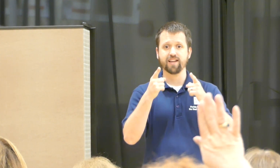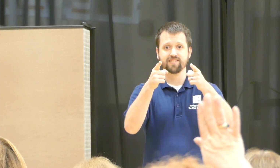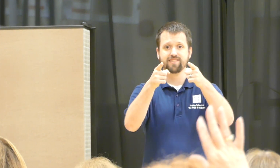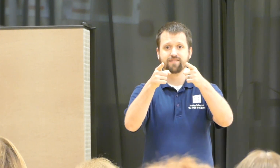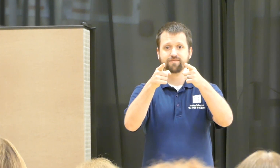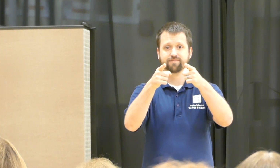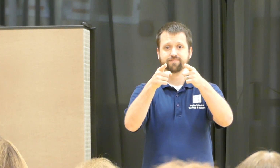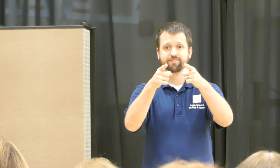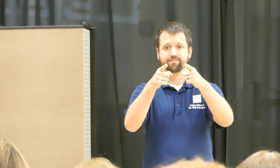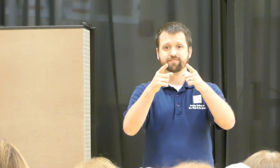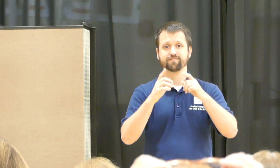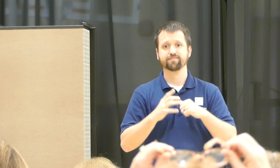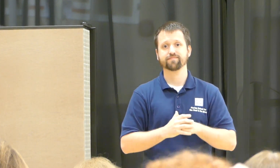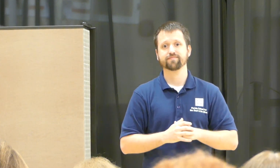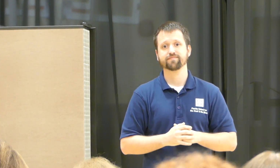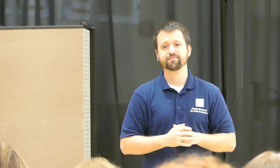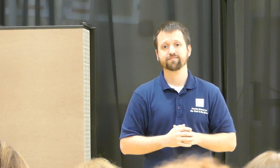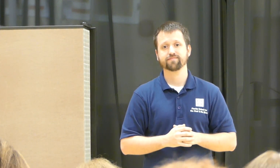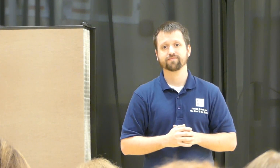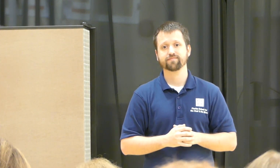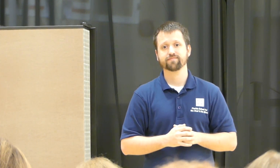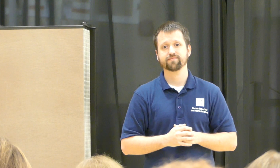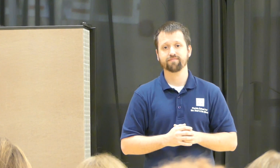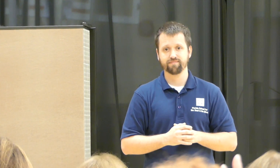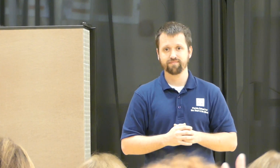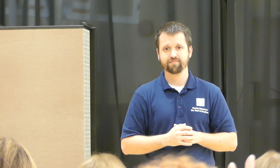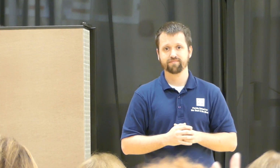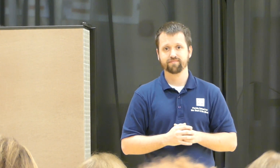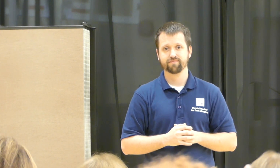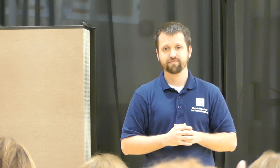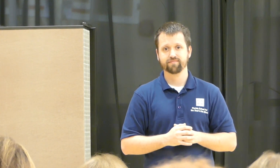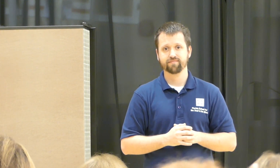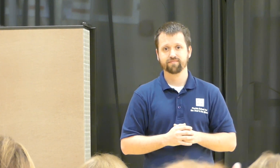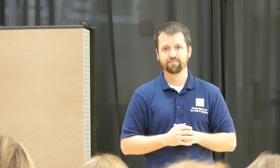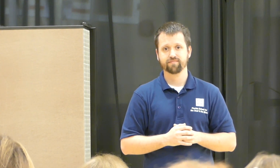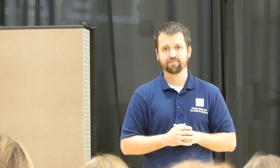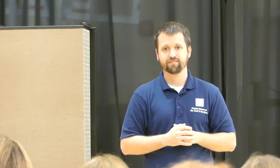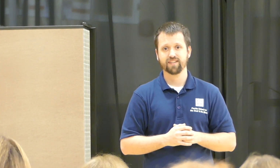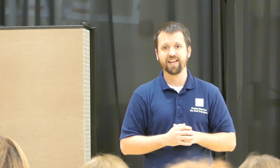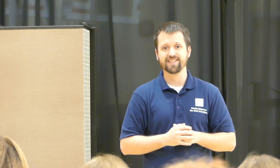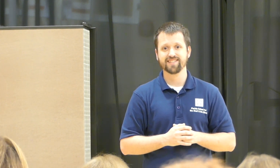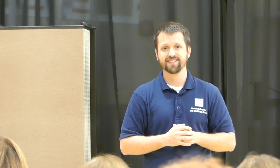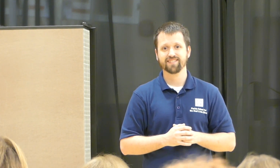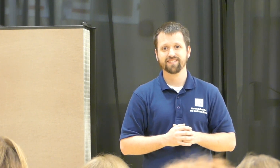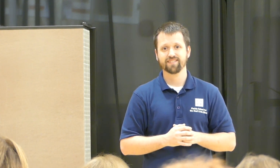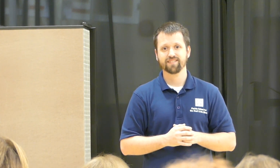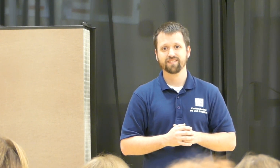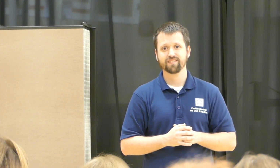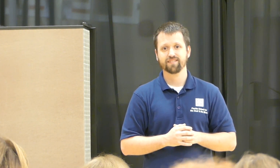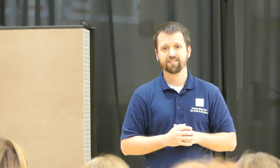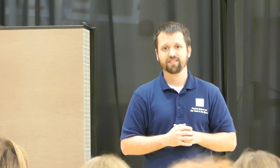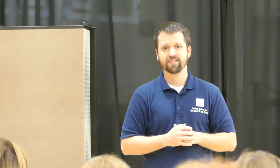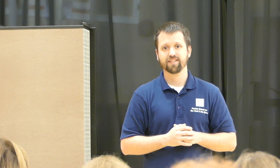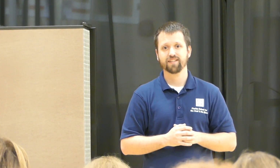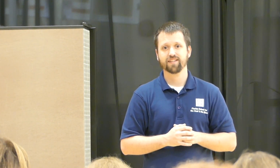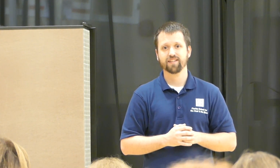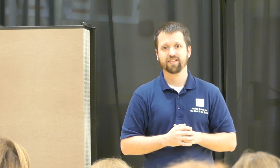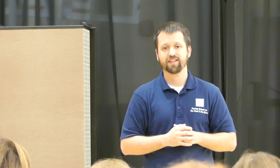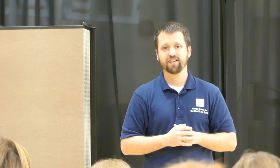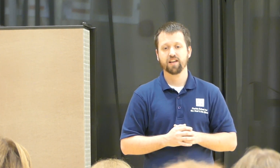Yes. When you were doing the numbers, I noticed the number 3. Yes. I was doing that, is that incorrect?